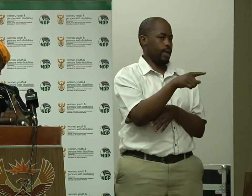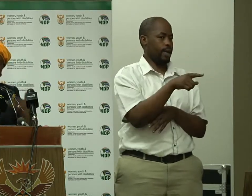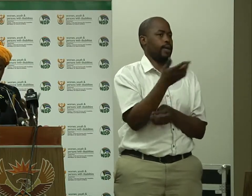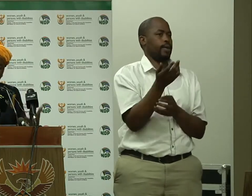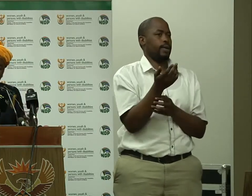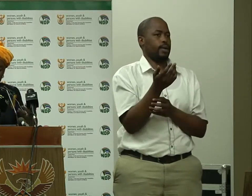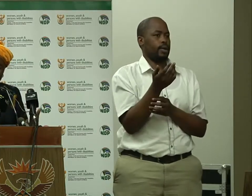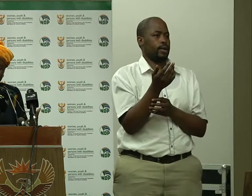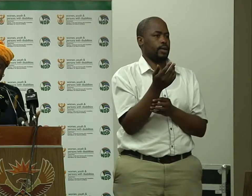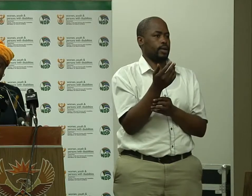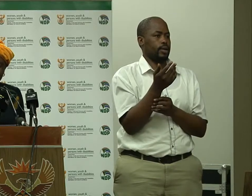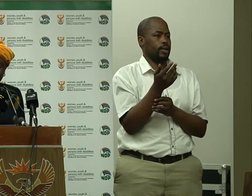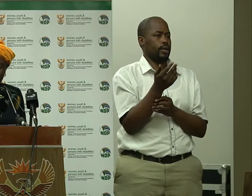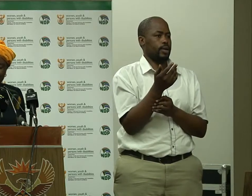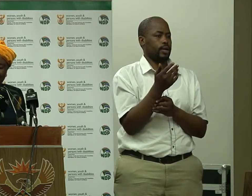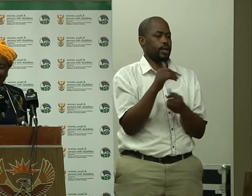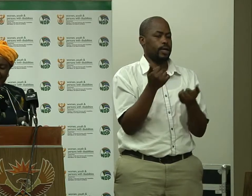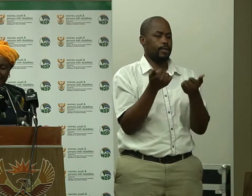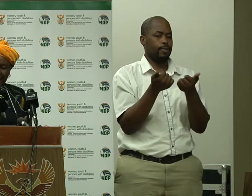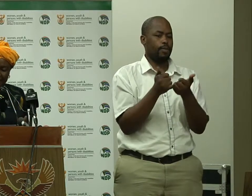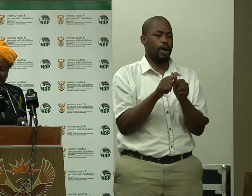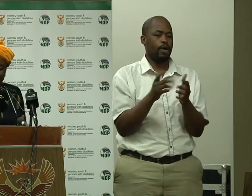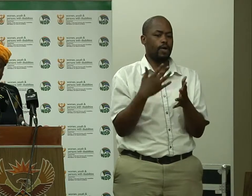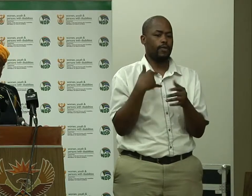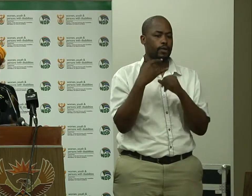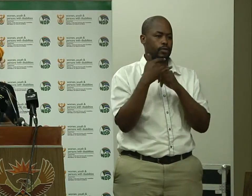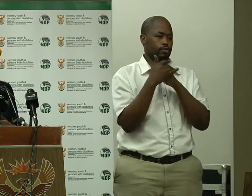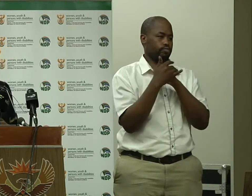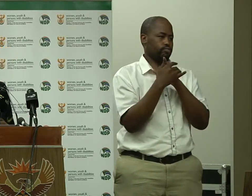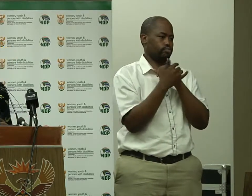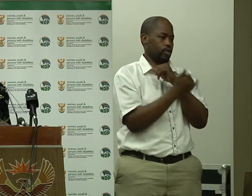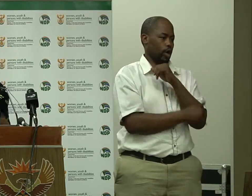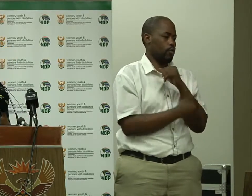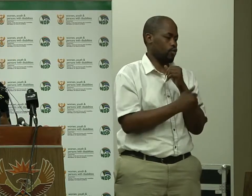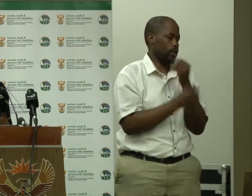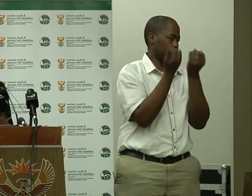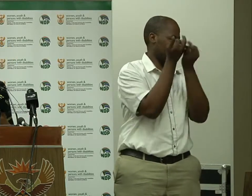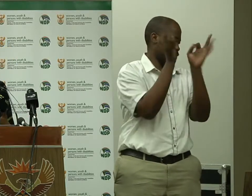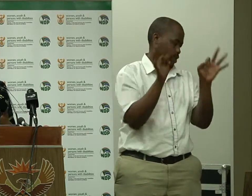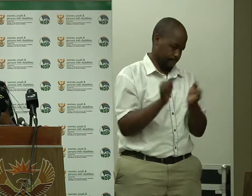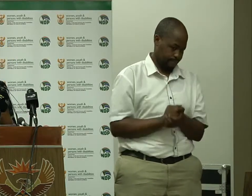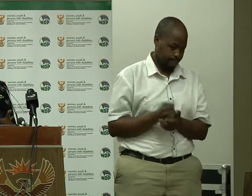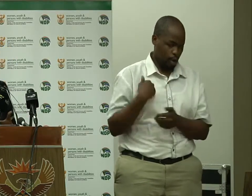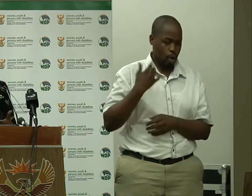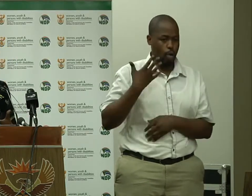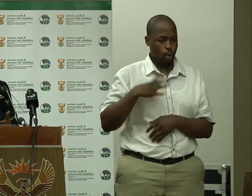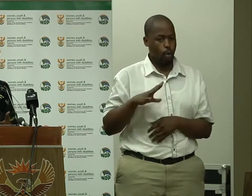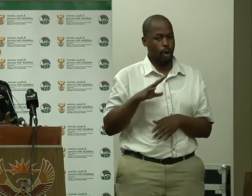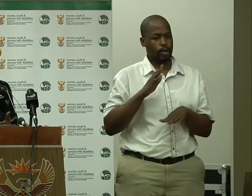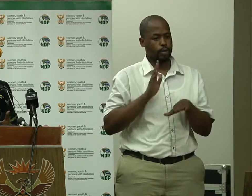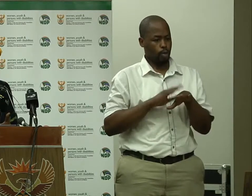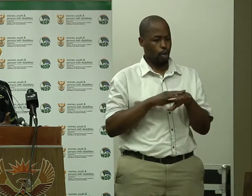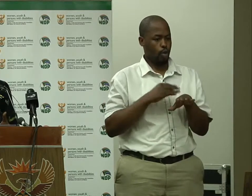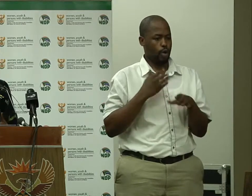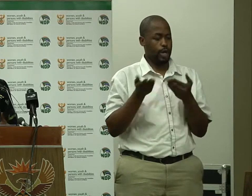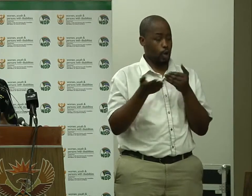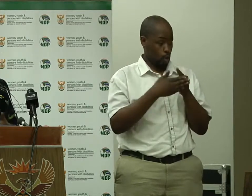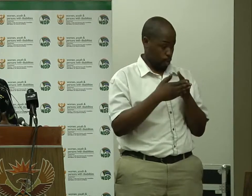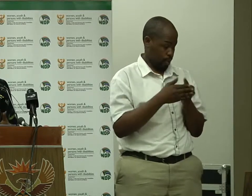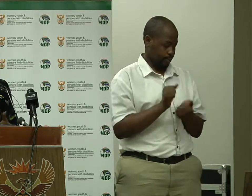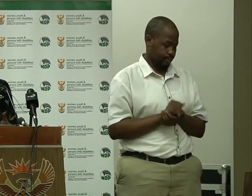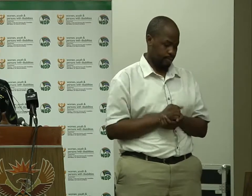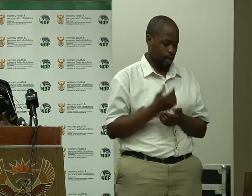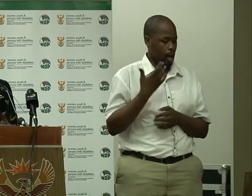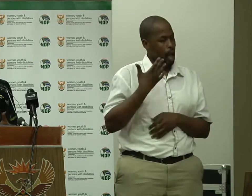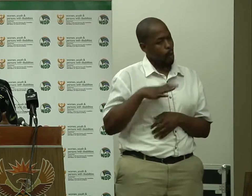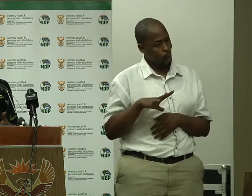a democratic country. We really, once more, in closing, I